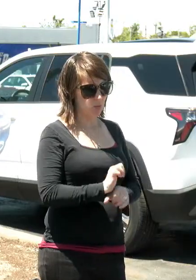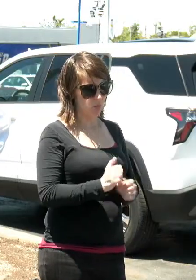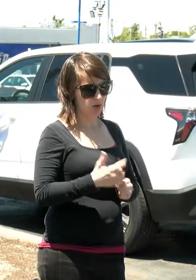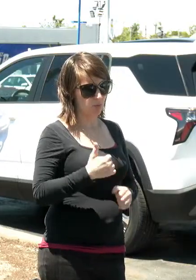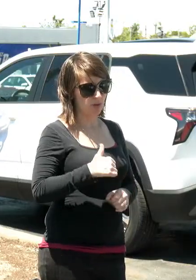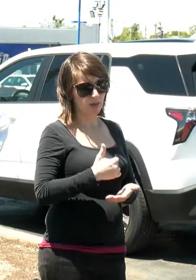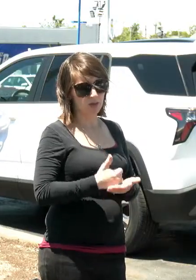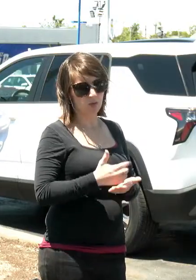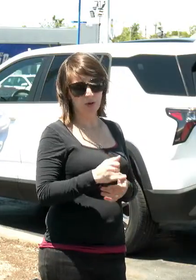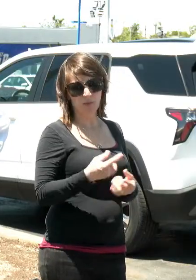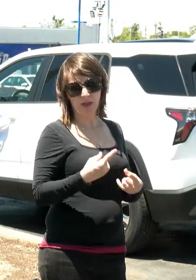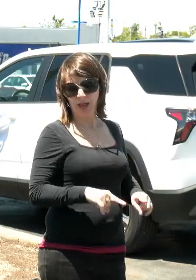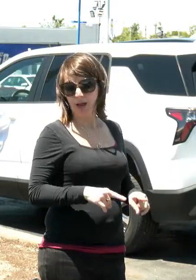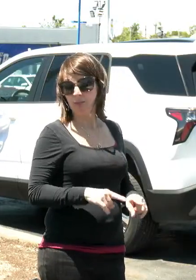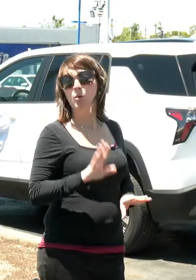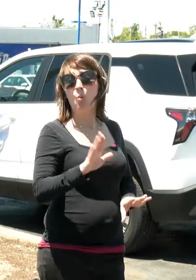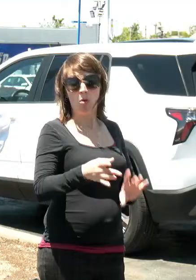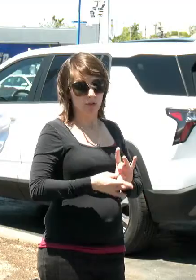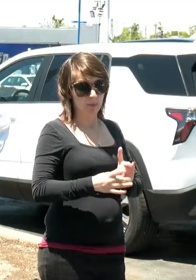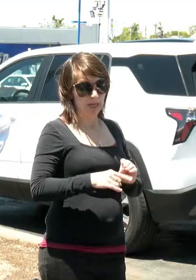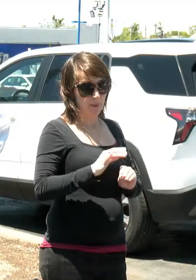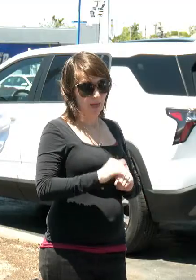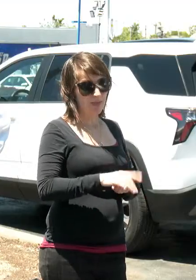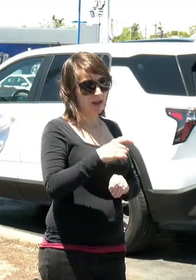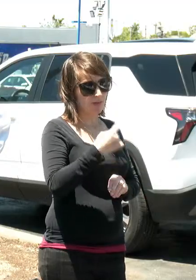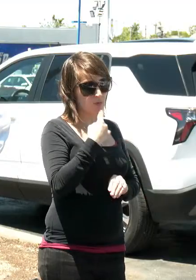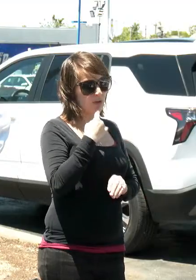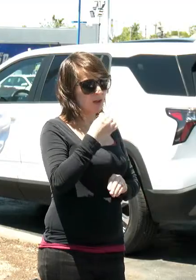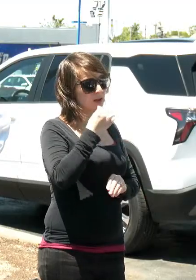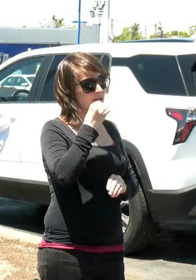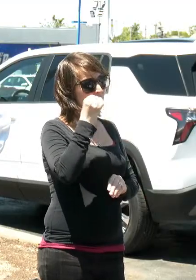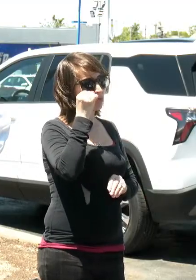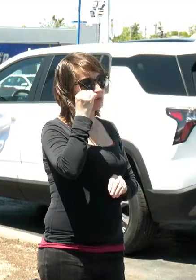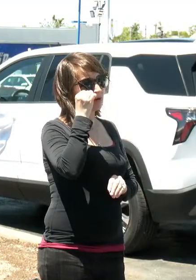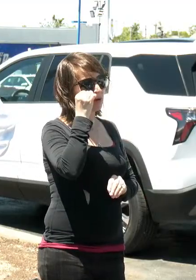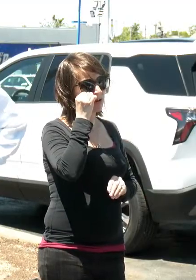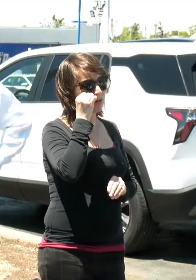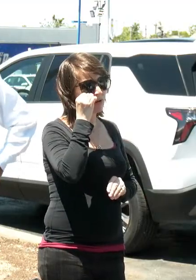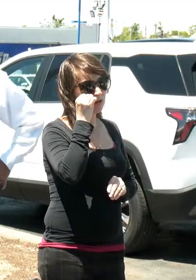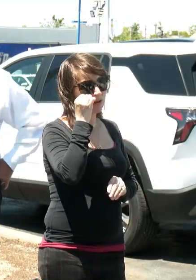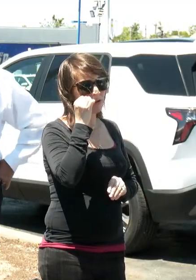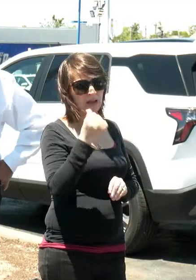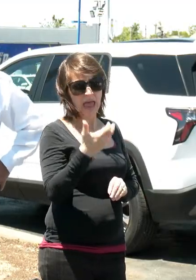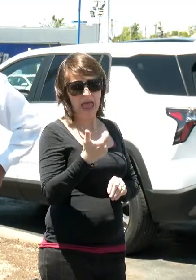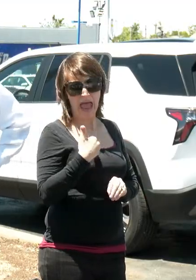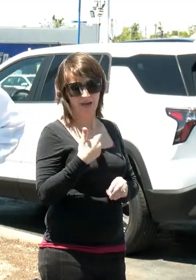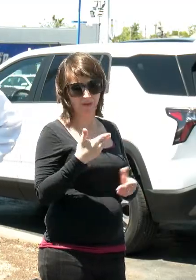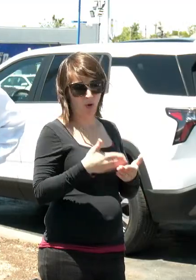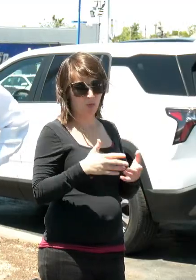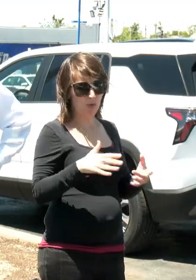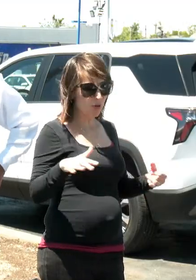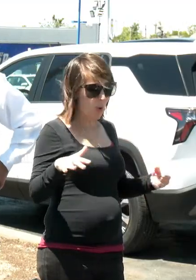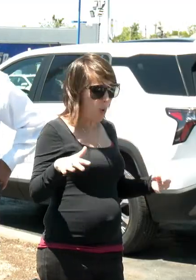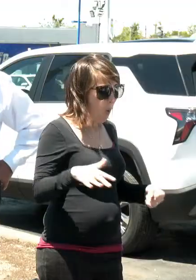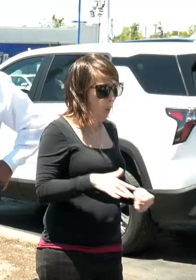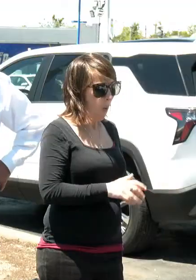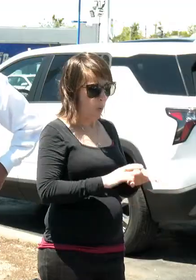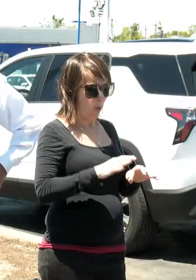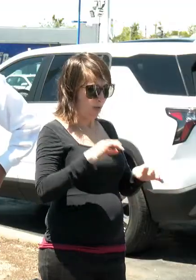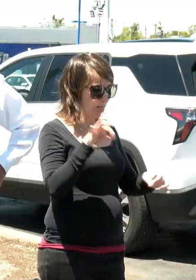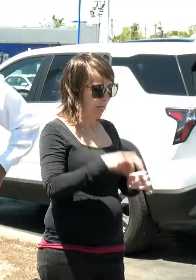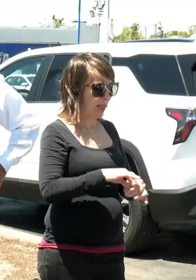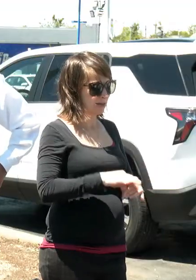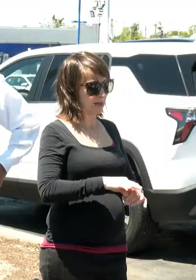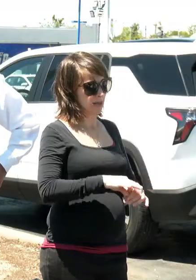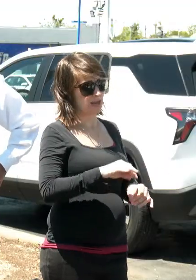that happen. Speaking of which, I have to say, yesterday, having the almost entire contingency of elected officials